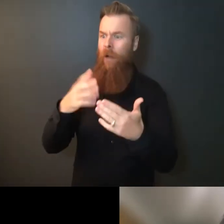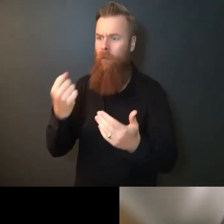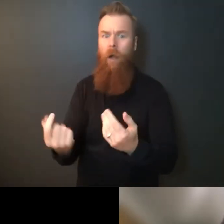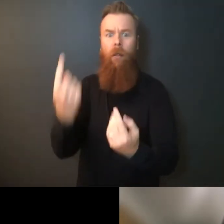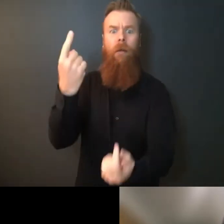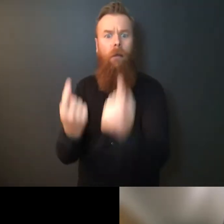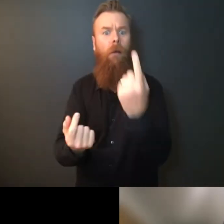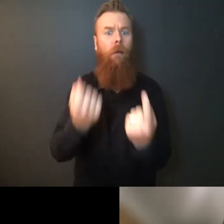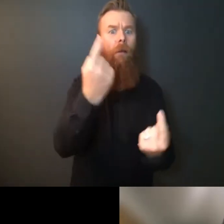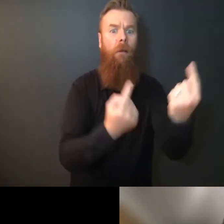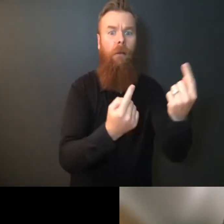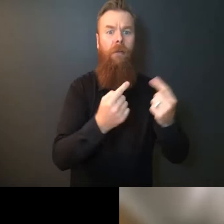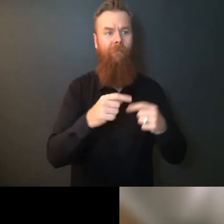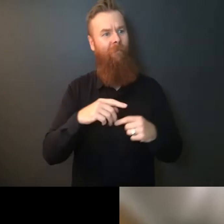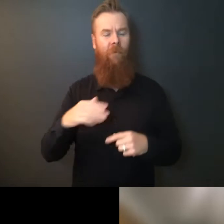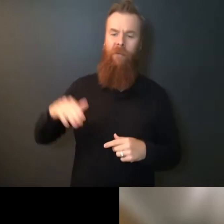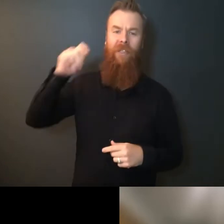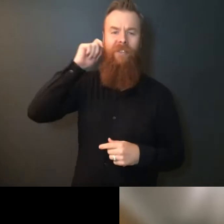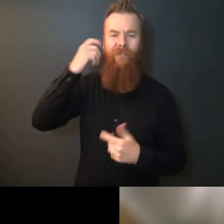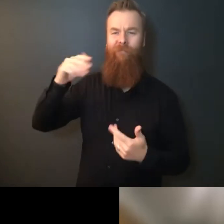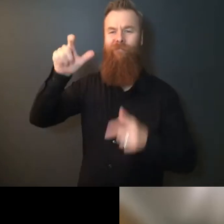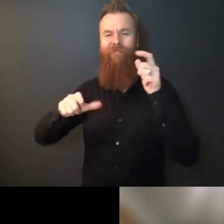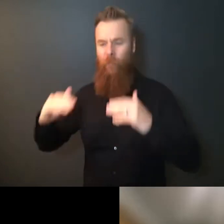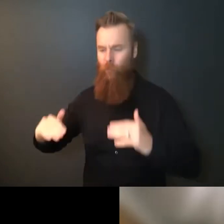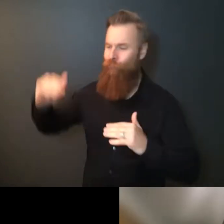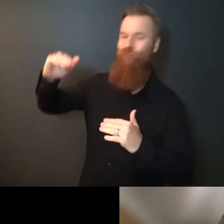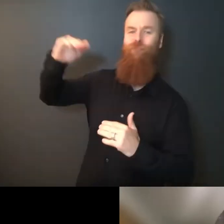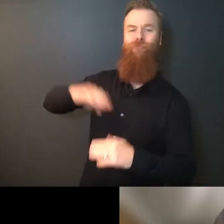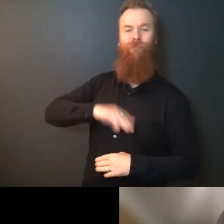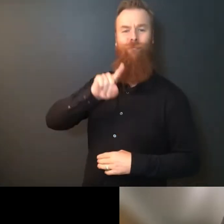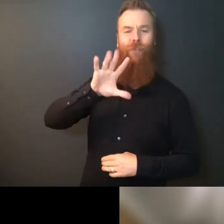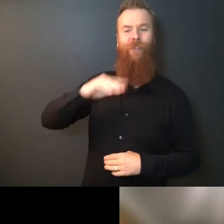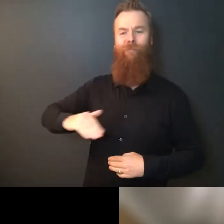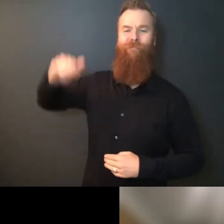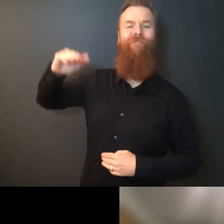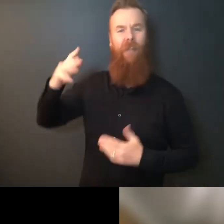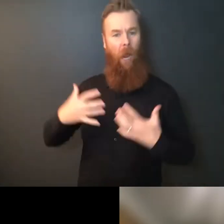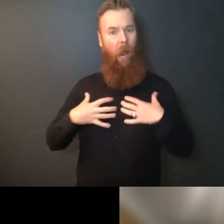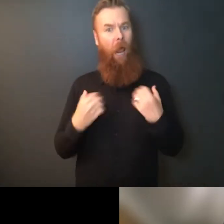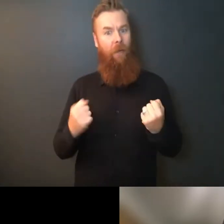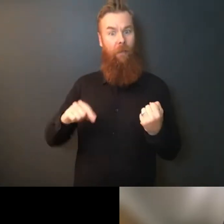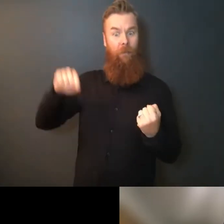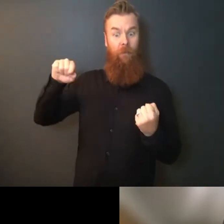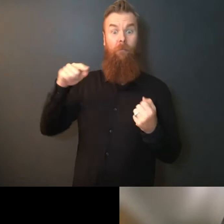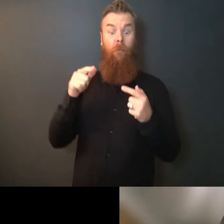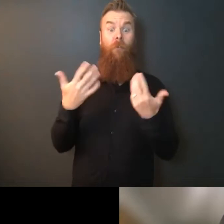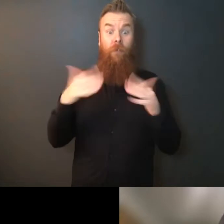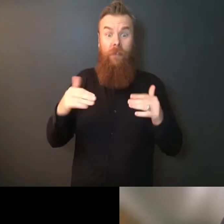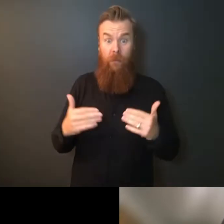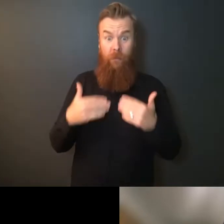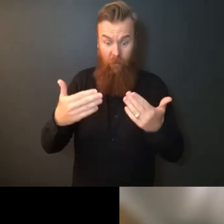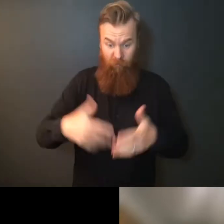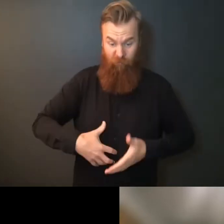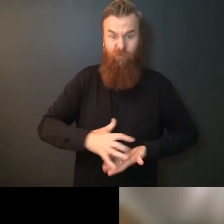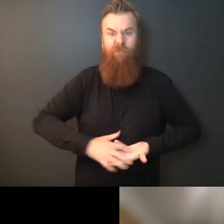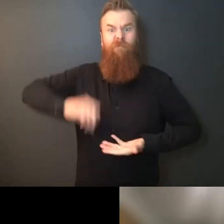seeking essential health services, things like maybe post-abortion care or modern contraception in times of an